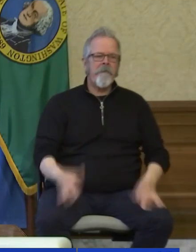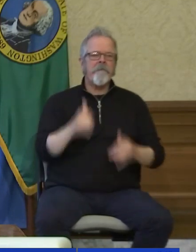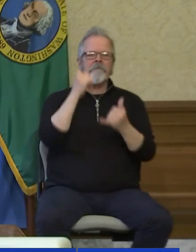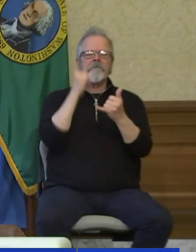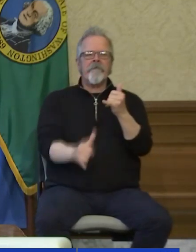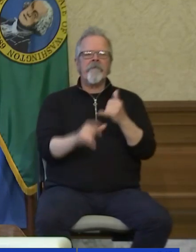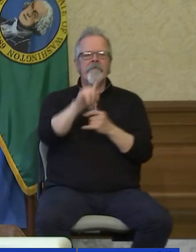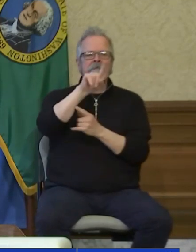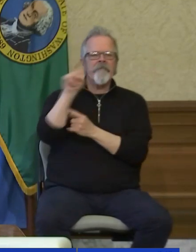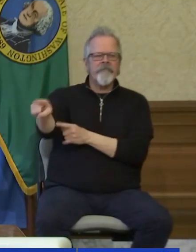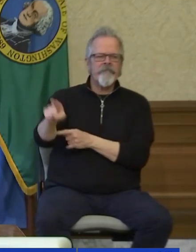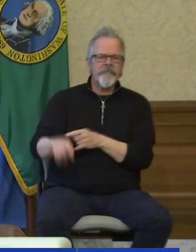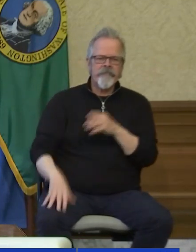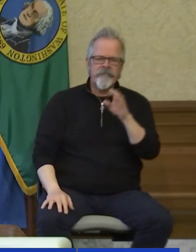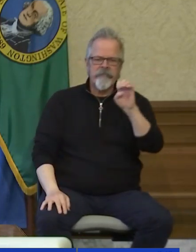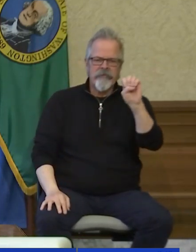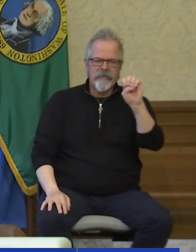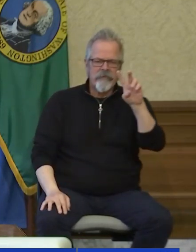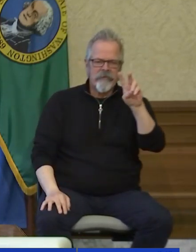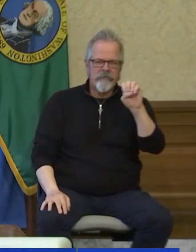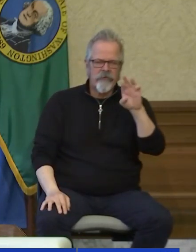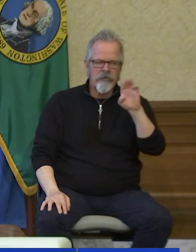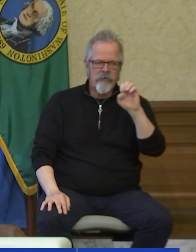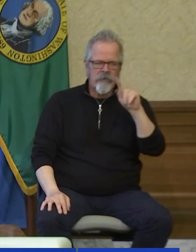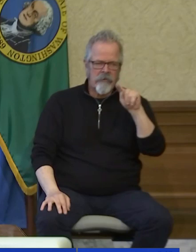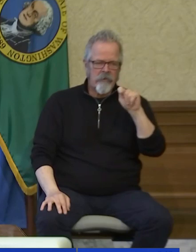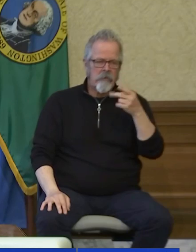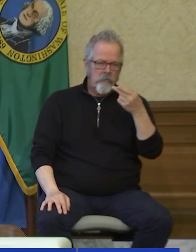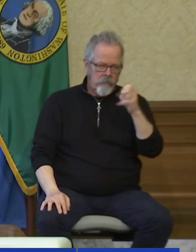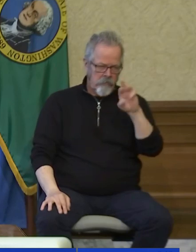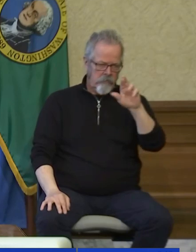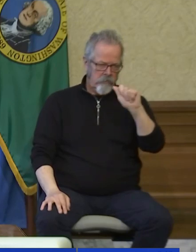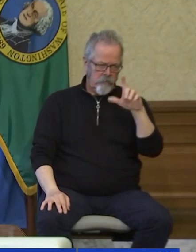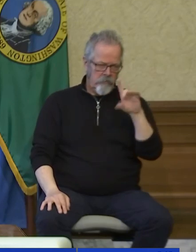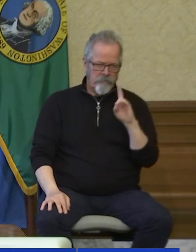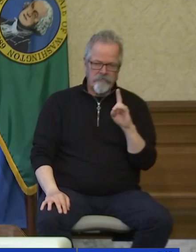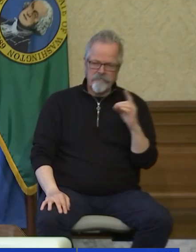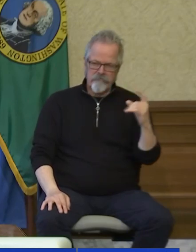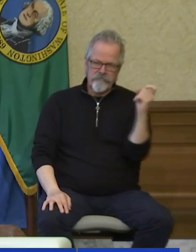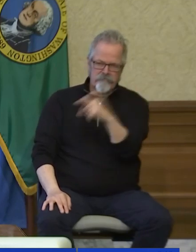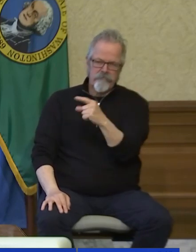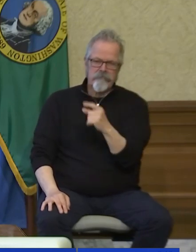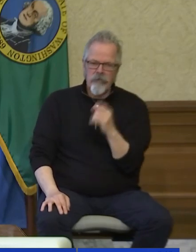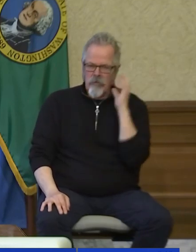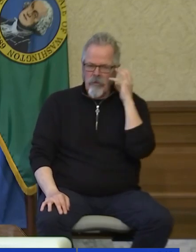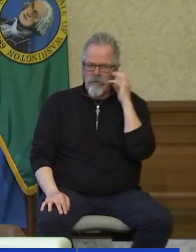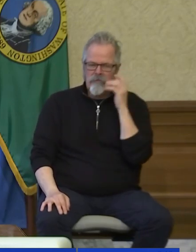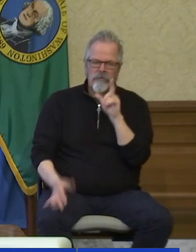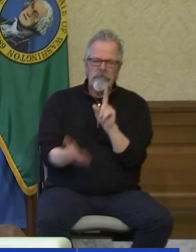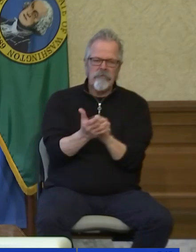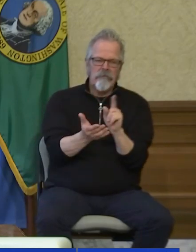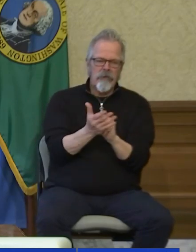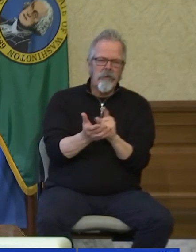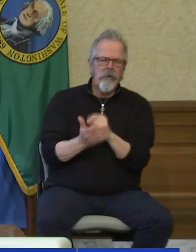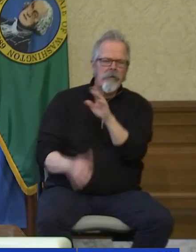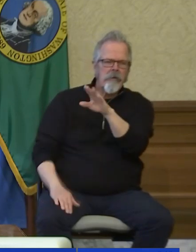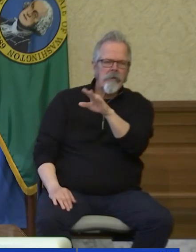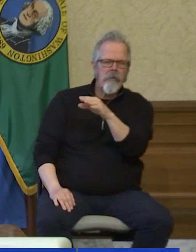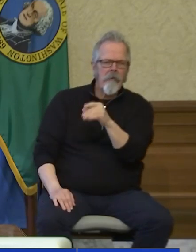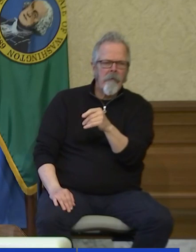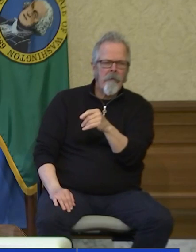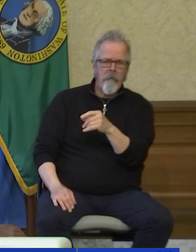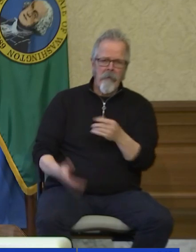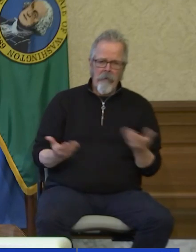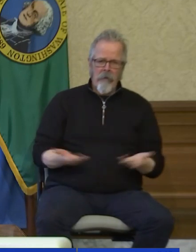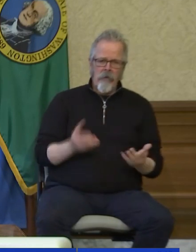Herald. Governor, here in Snohomish County, we've sort of seen a new baseline in our new cases each day, at